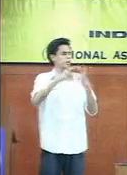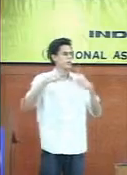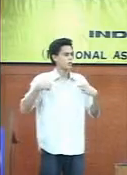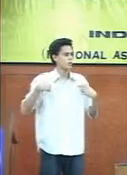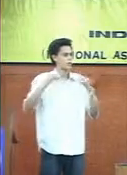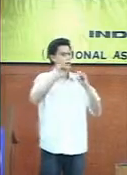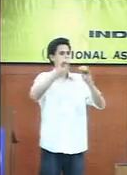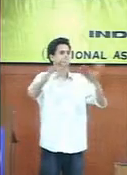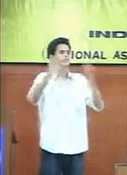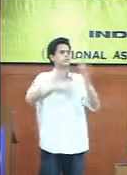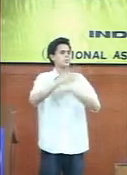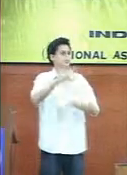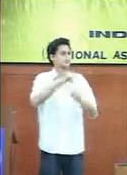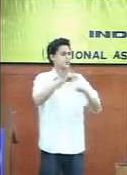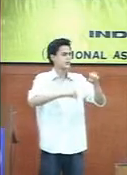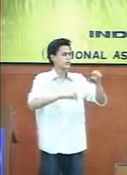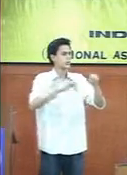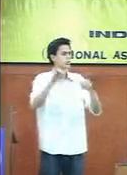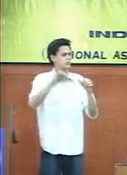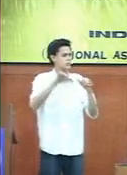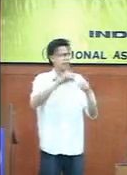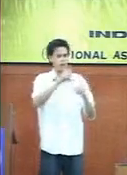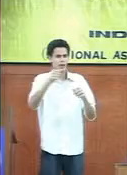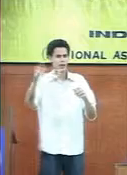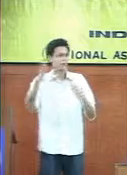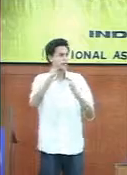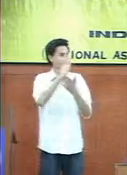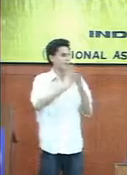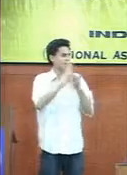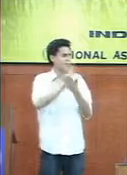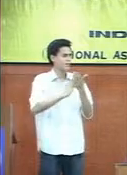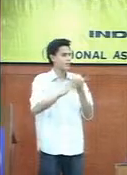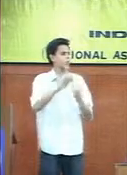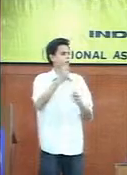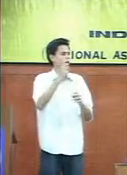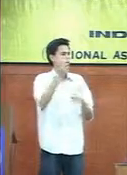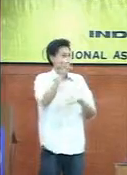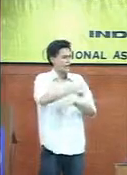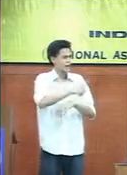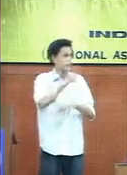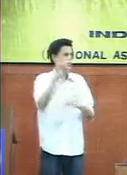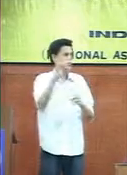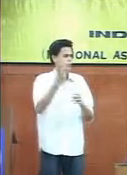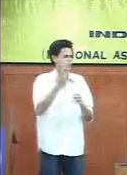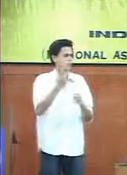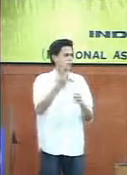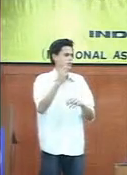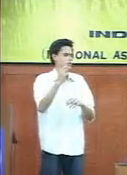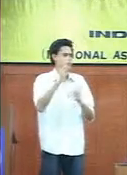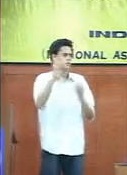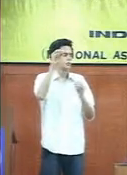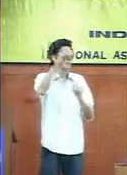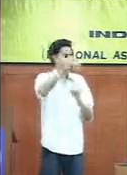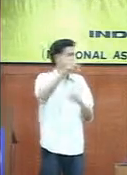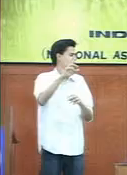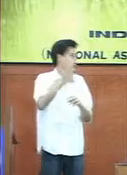certificates, but also all the other allied concessions, either in one day or if not in one day when they are posted